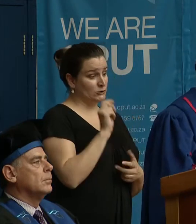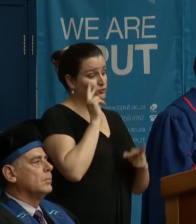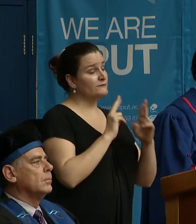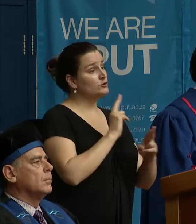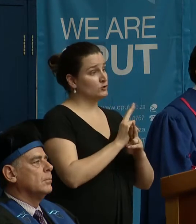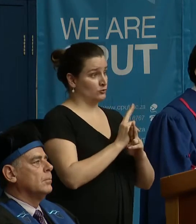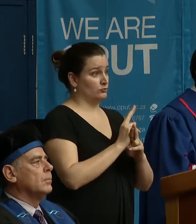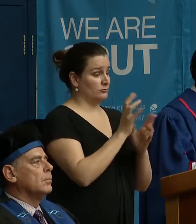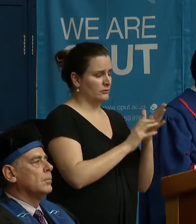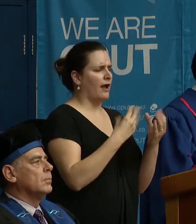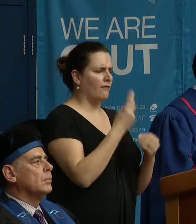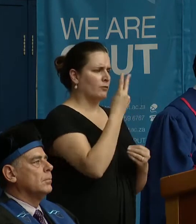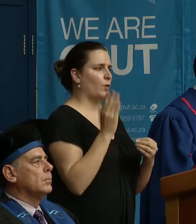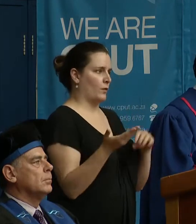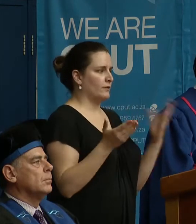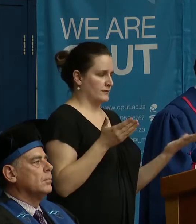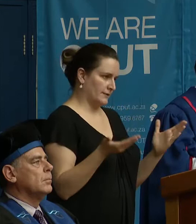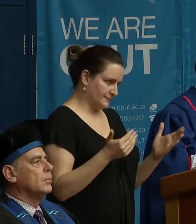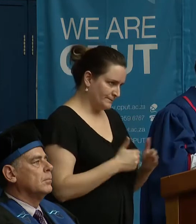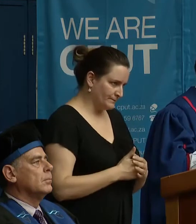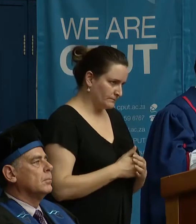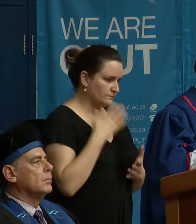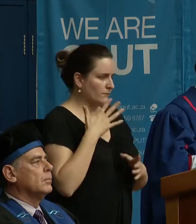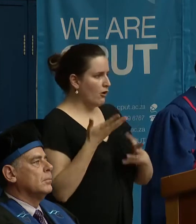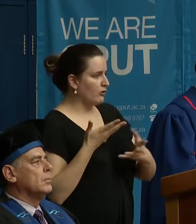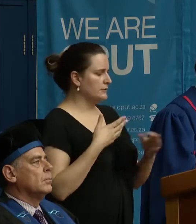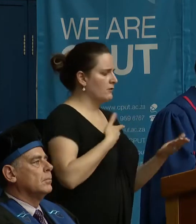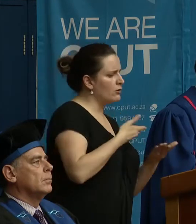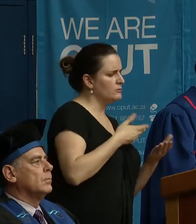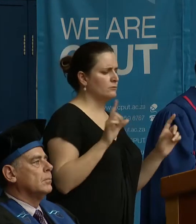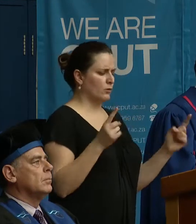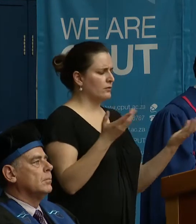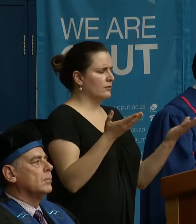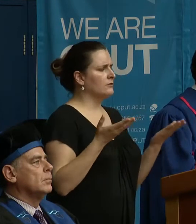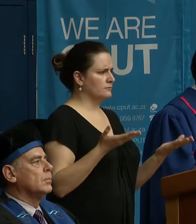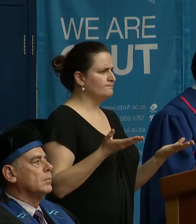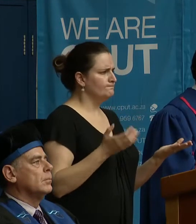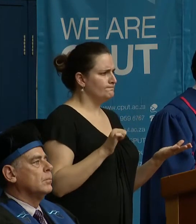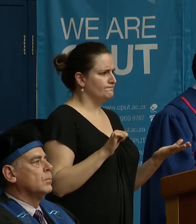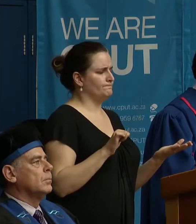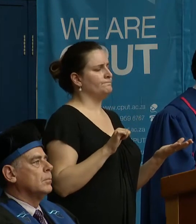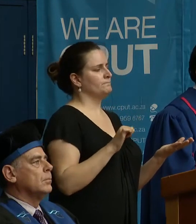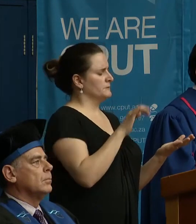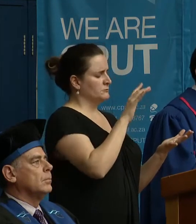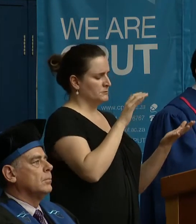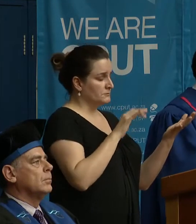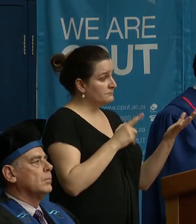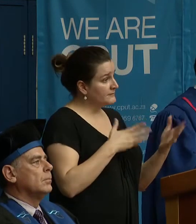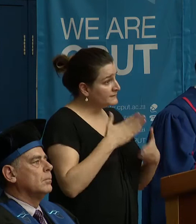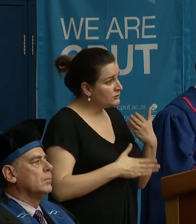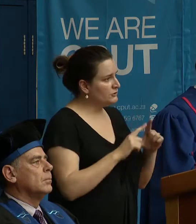of the argument, and it actually does counter this view. But the most important thing is that the article does conclude with a very interesting